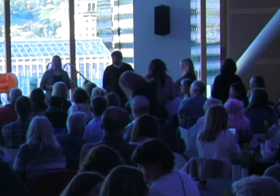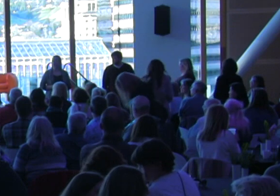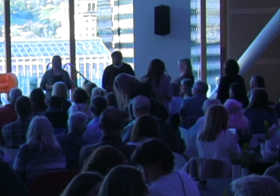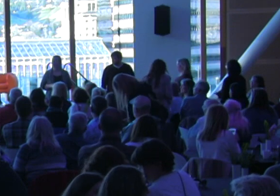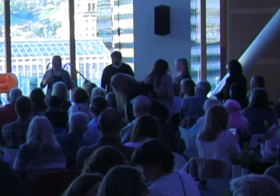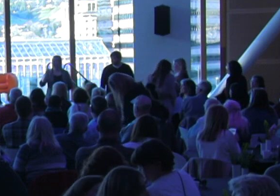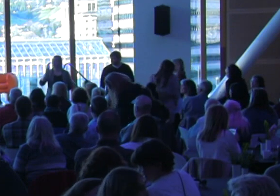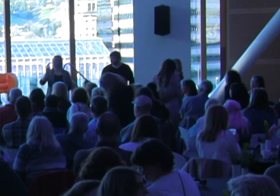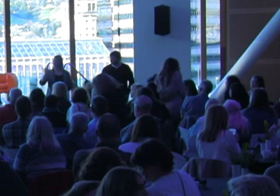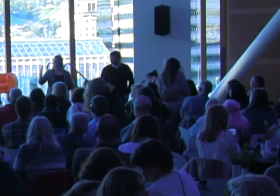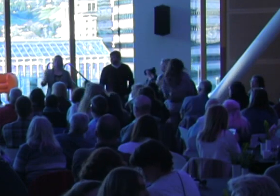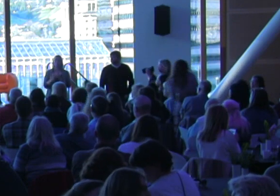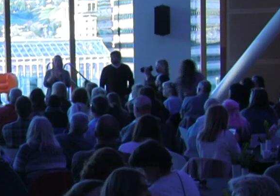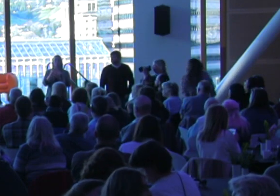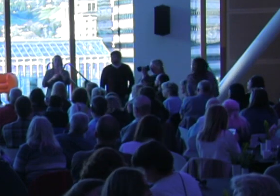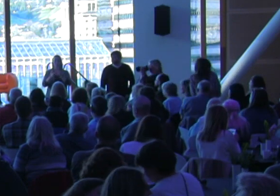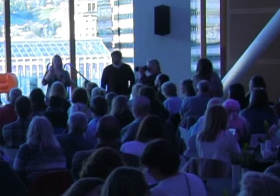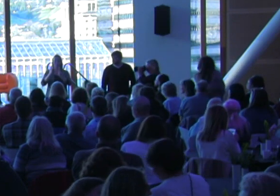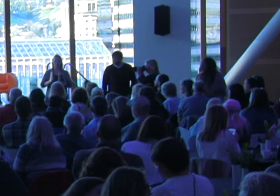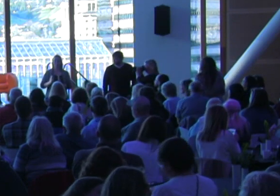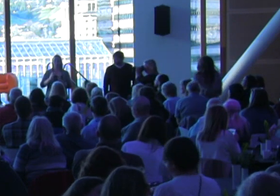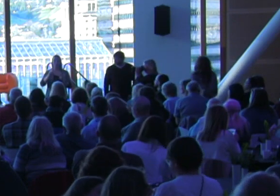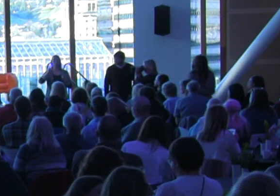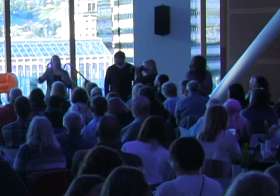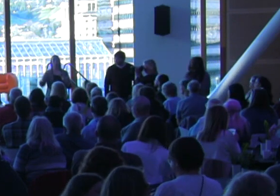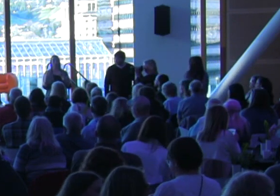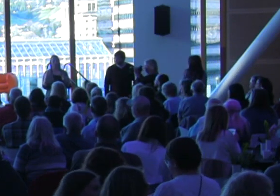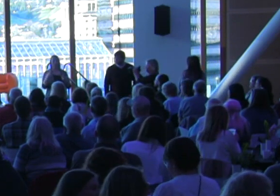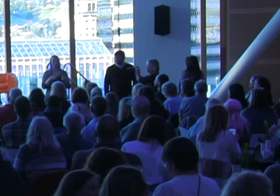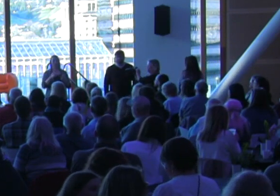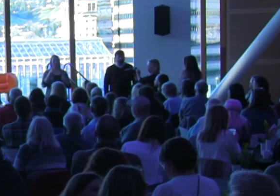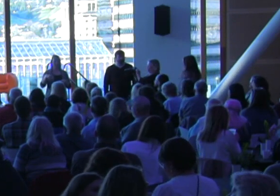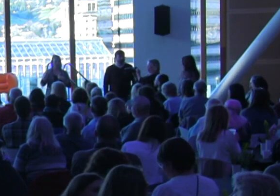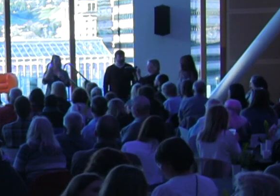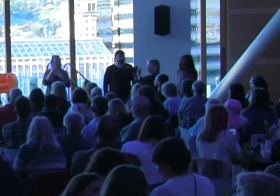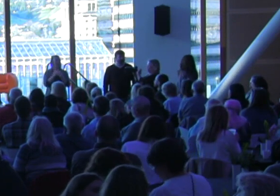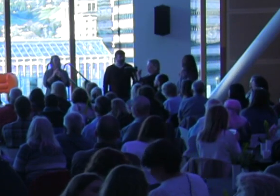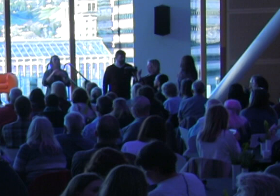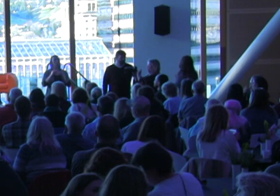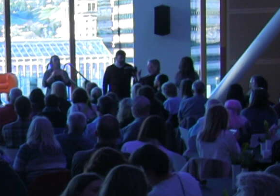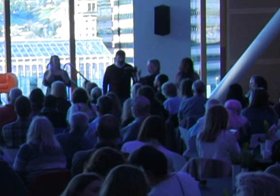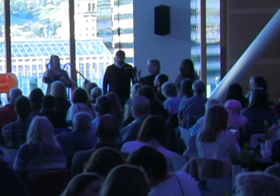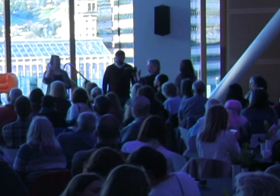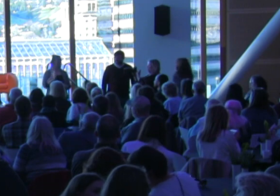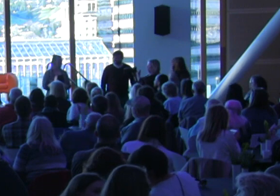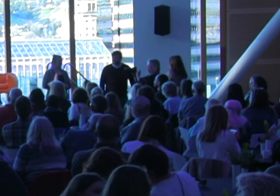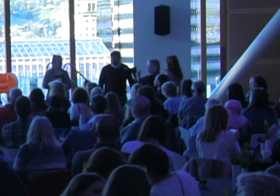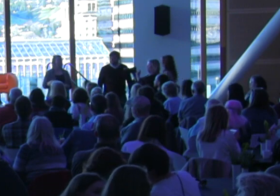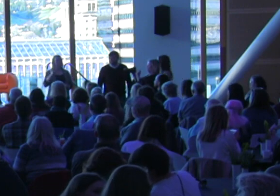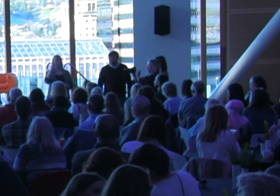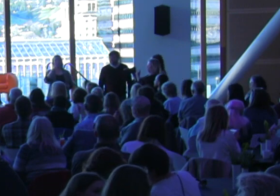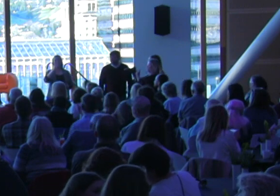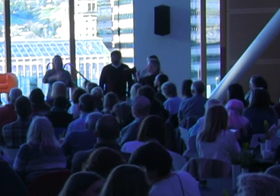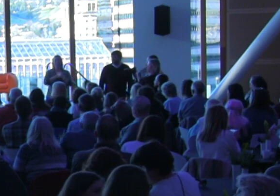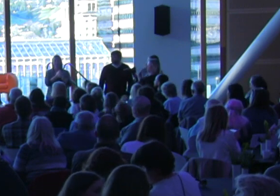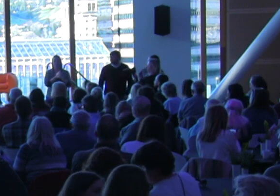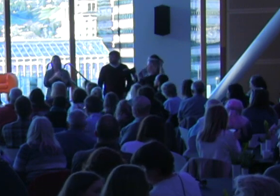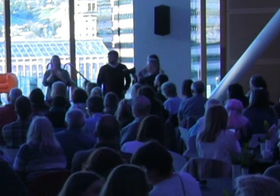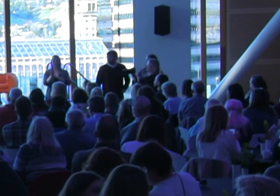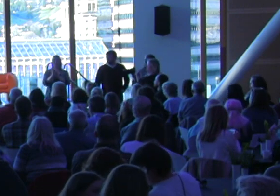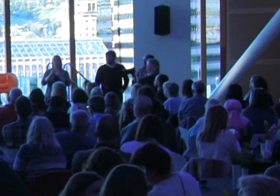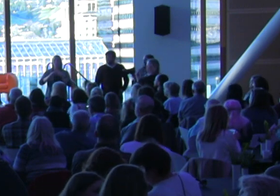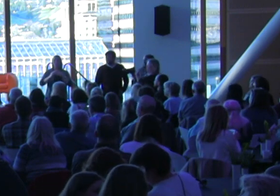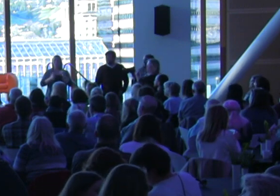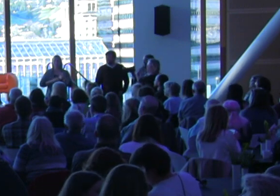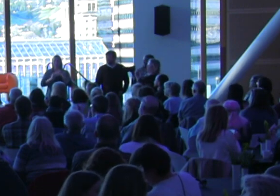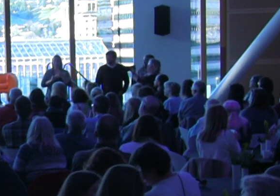Carrie is our new treasurer. And Ruth, who has been with us as a story slammer, a slammer of the year, a featured storyteller, is our